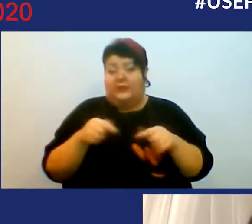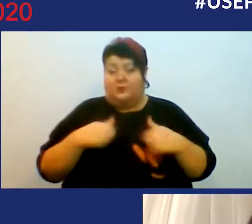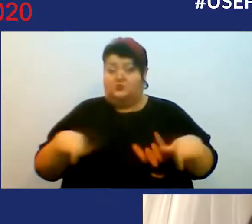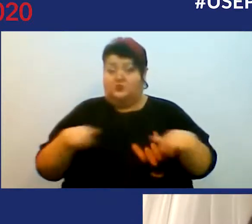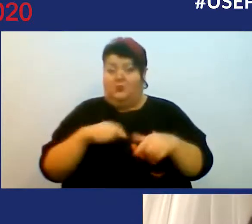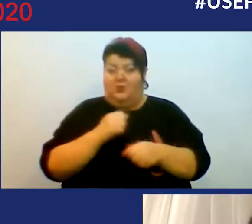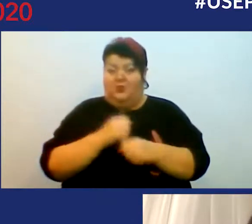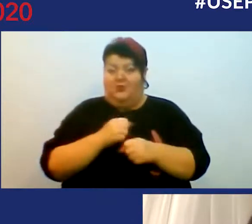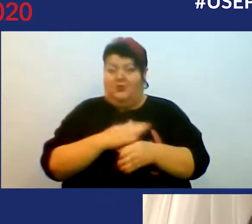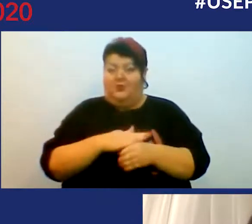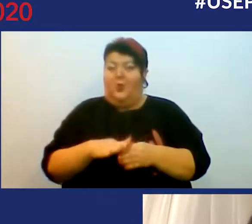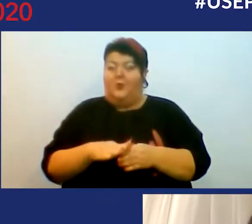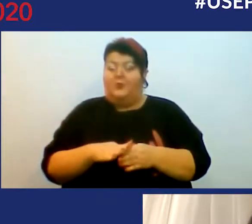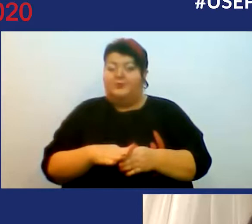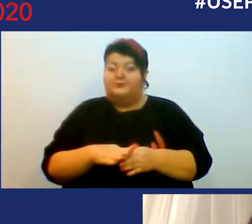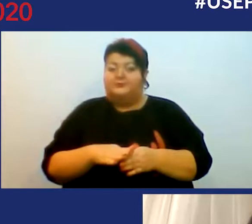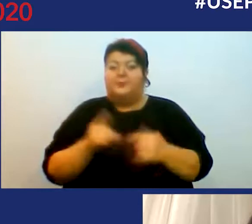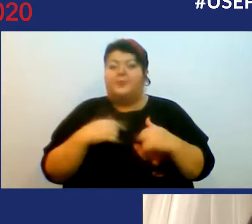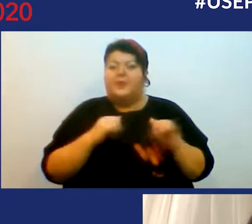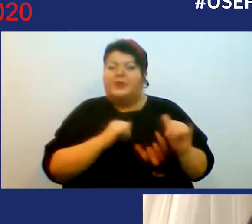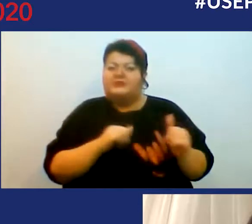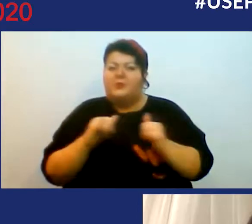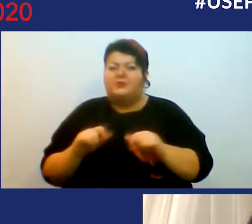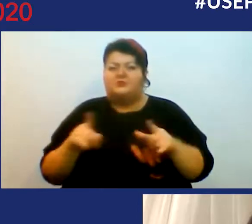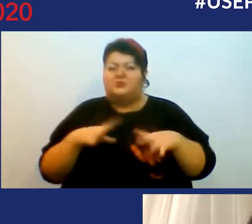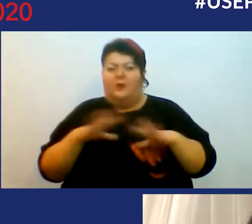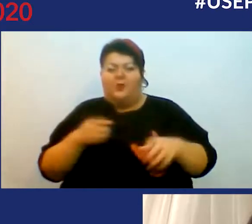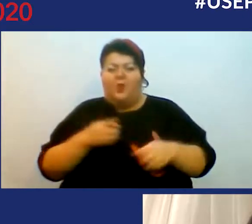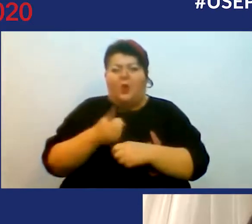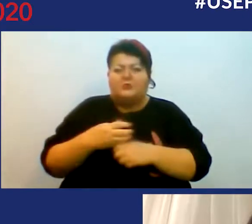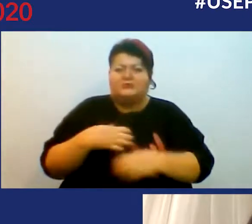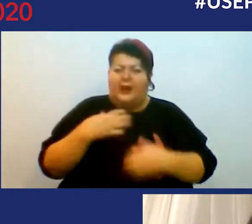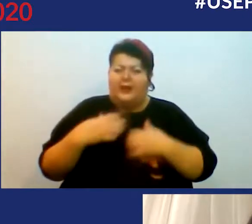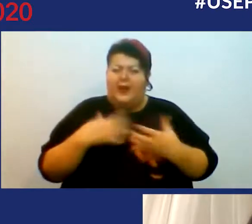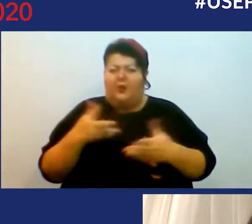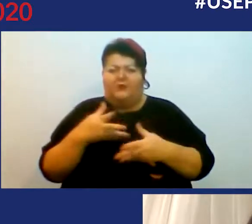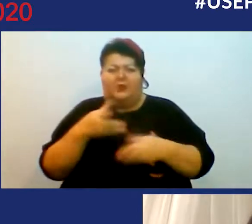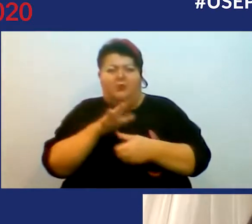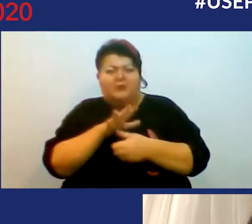no intimidation or harassment or really anything is getting in the way of the process.